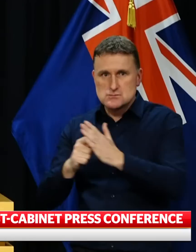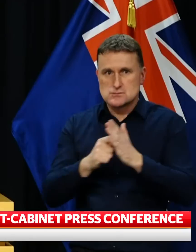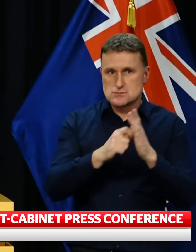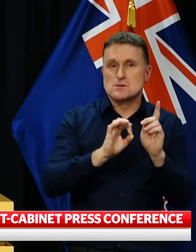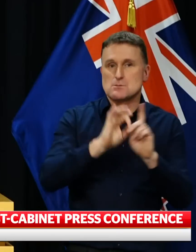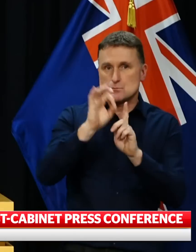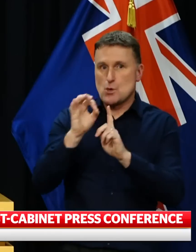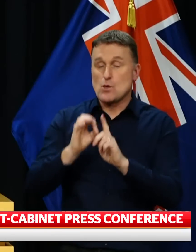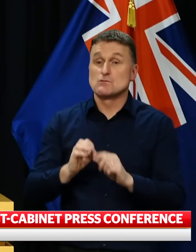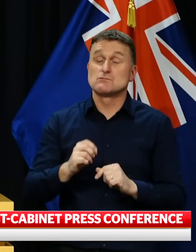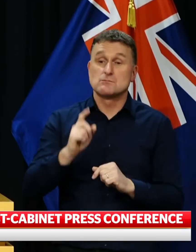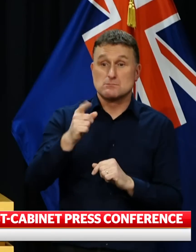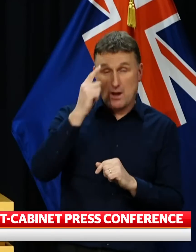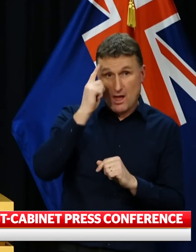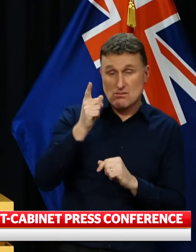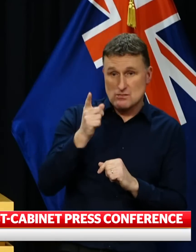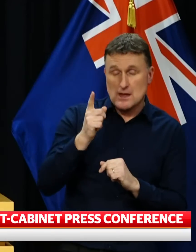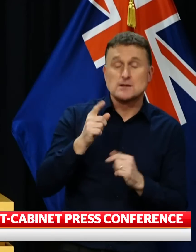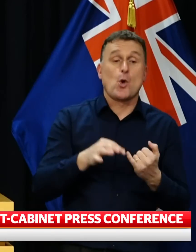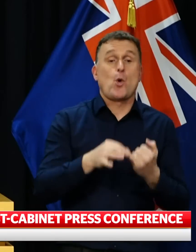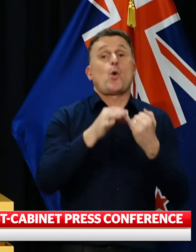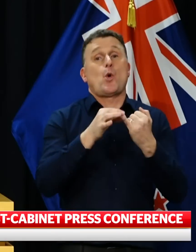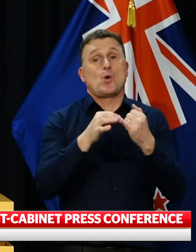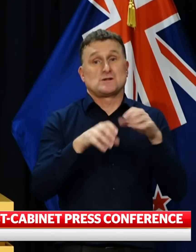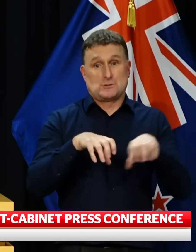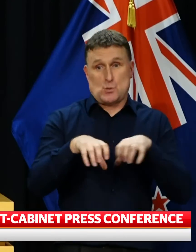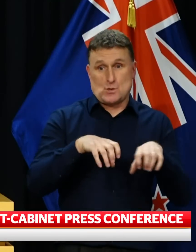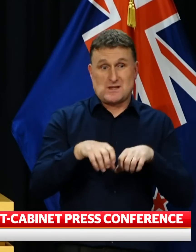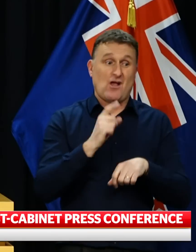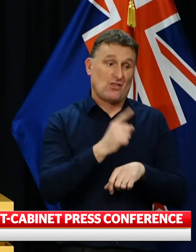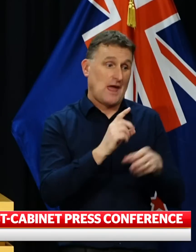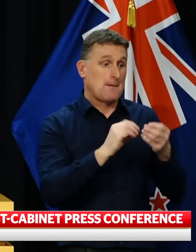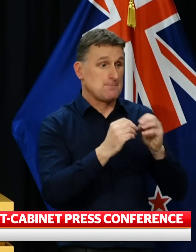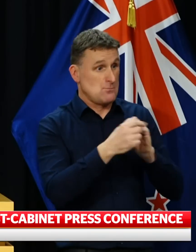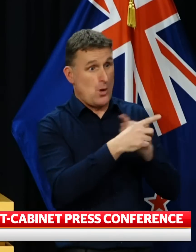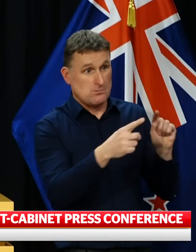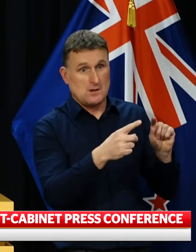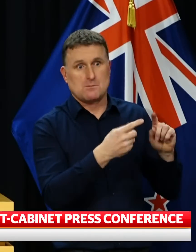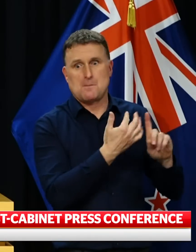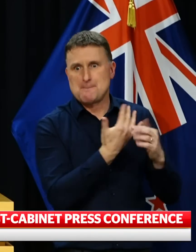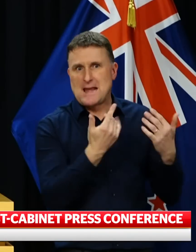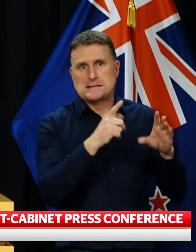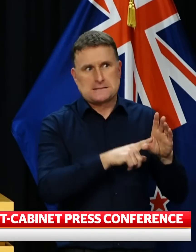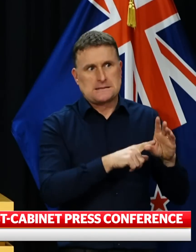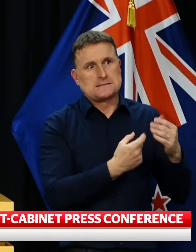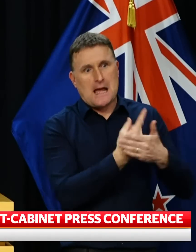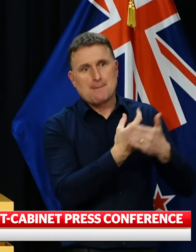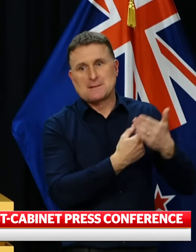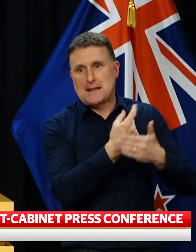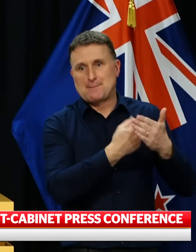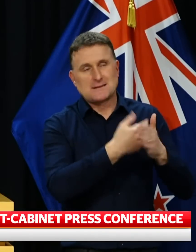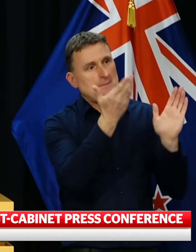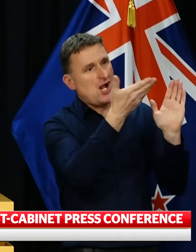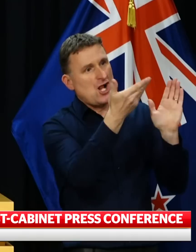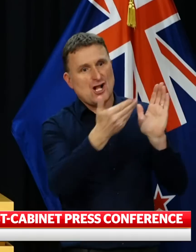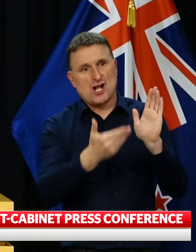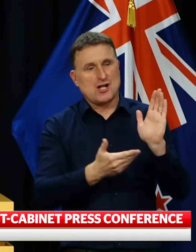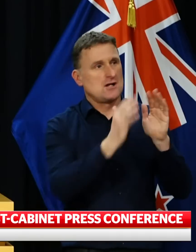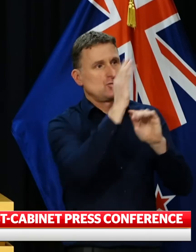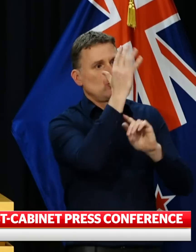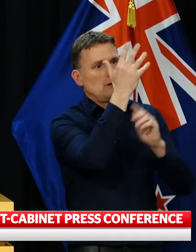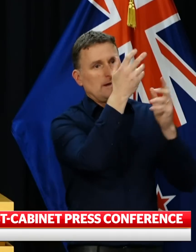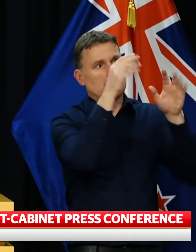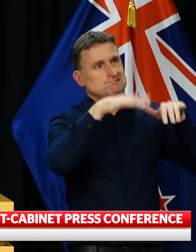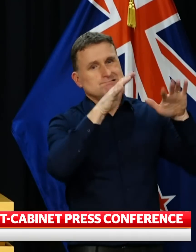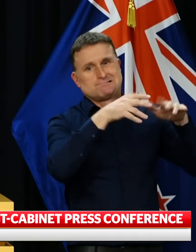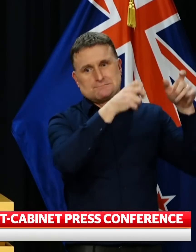so, yes, I think it is something that needs to be urgently dealt with. This problem's built up over many years, and we're now seeing the outcome of that with more extreme